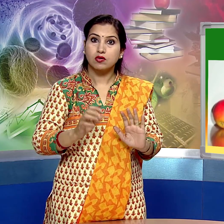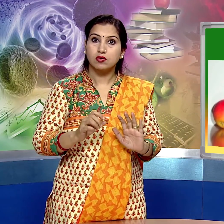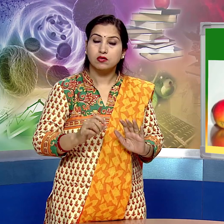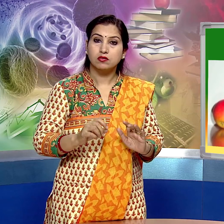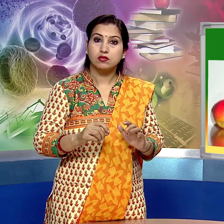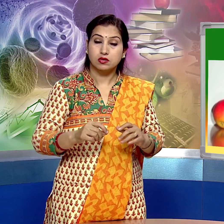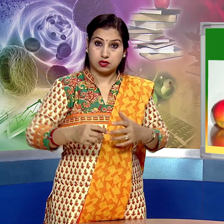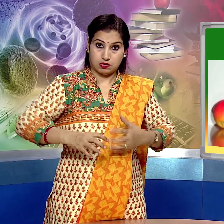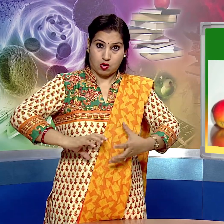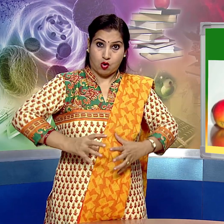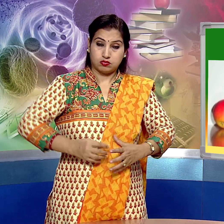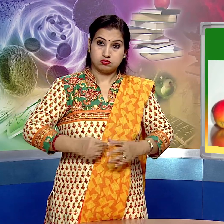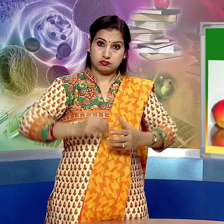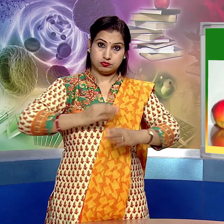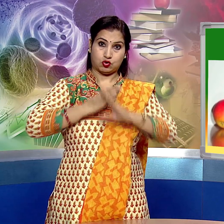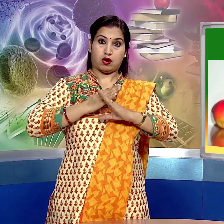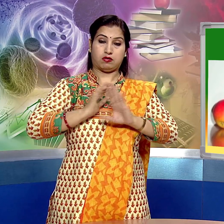It protects the internal organs,